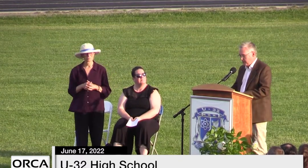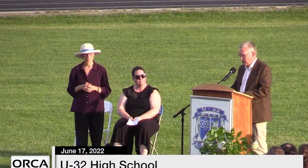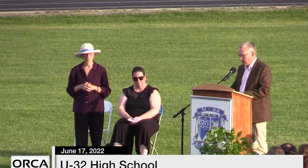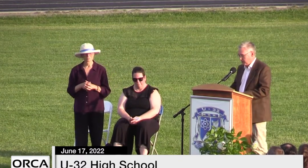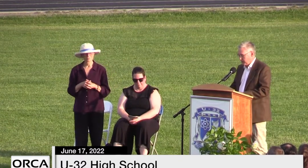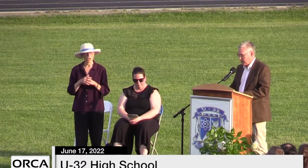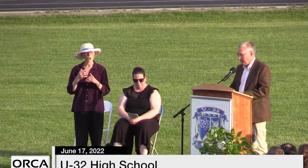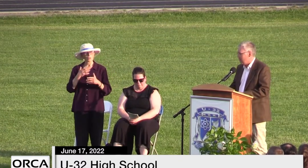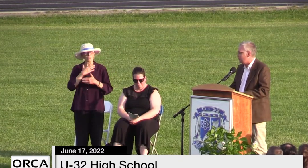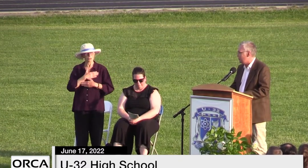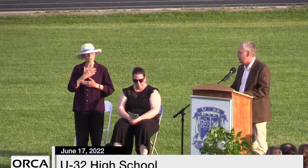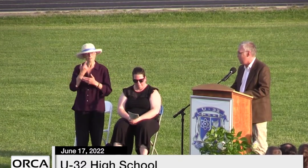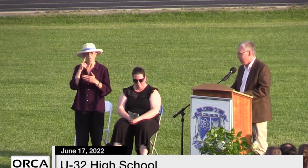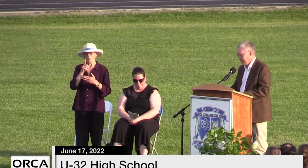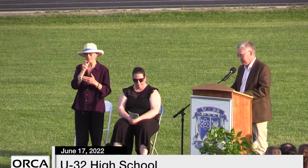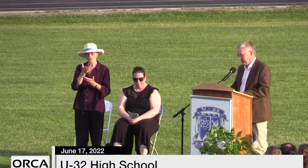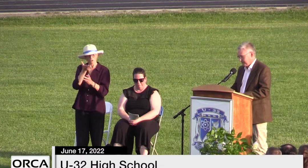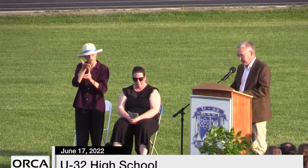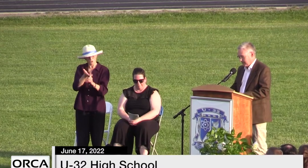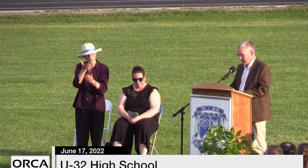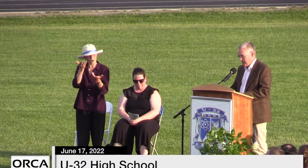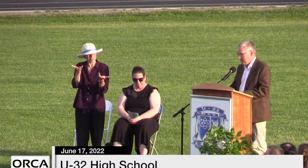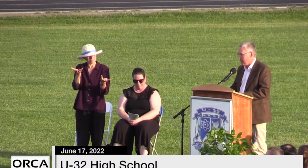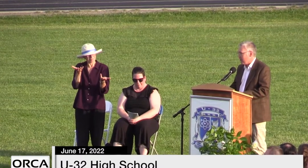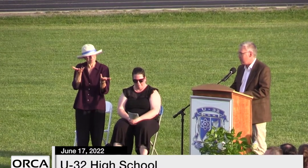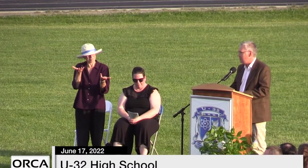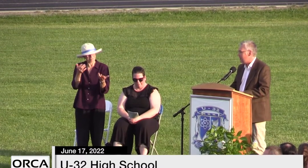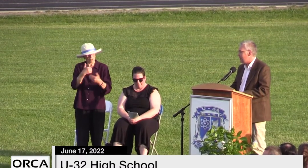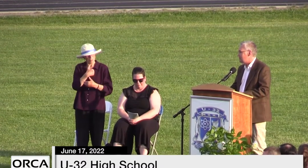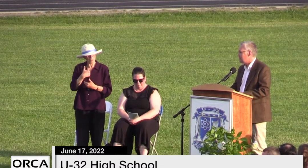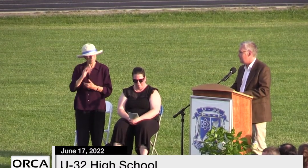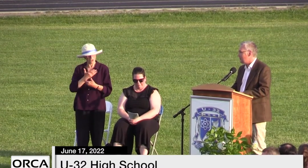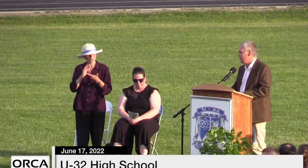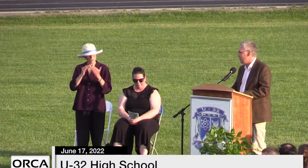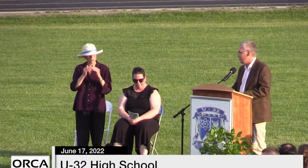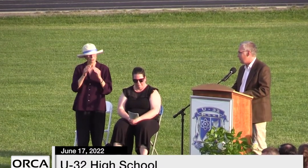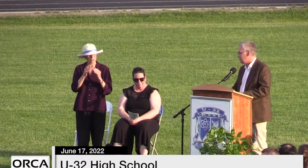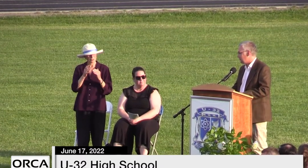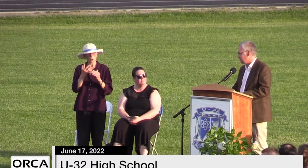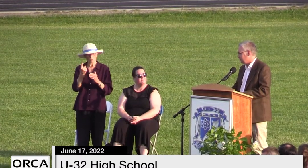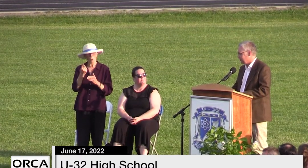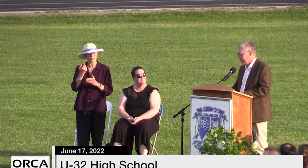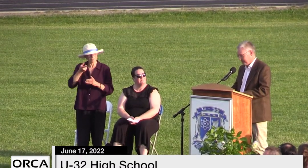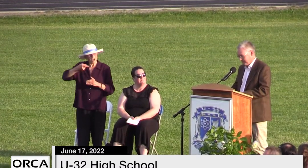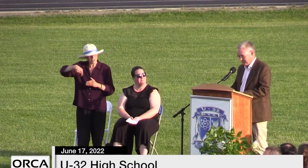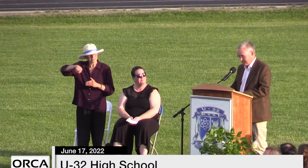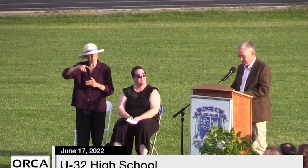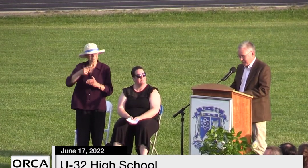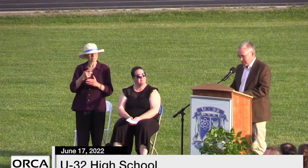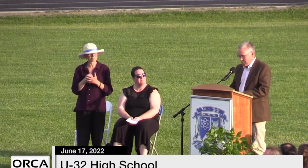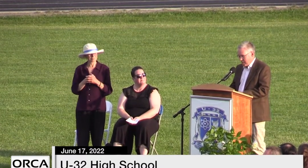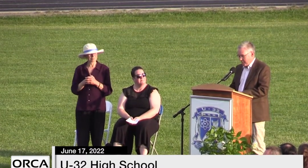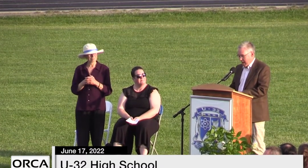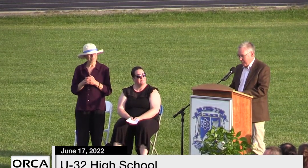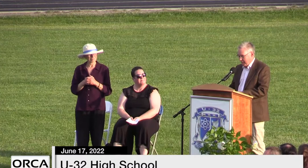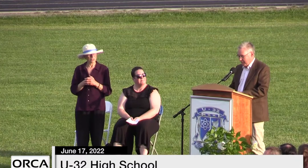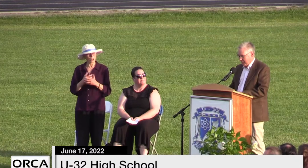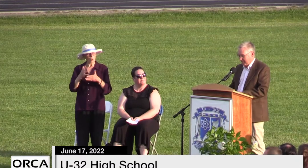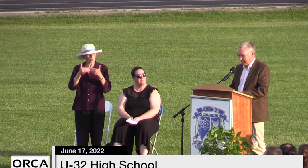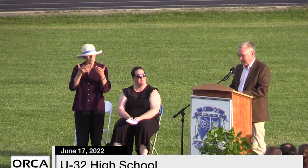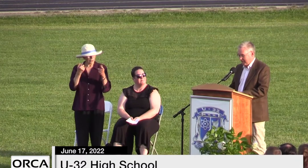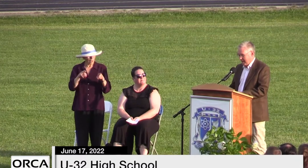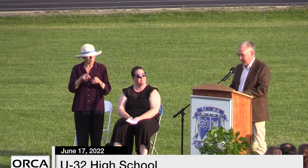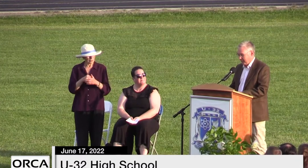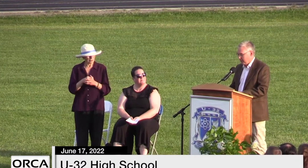We appreciate you for just being who you are, a member of our community and one of us. And whatever